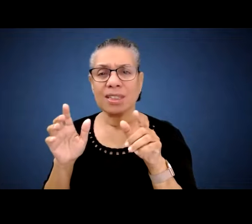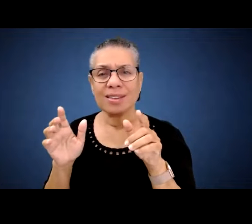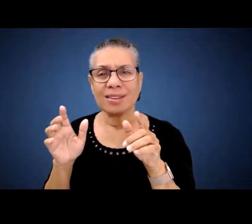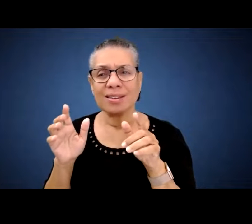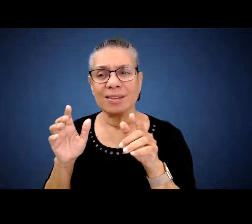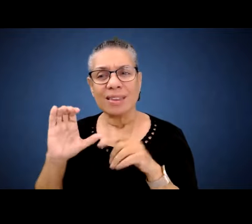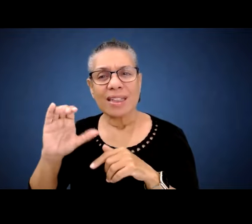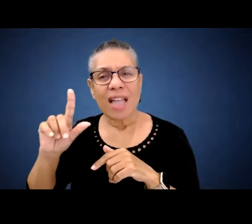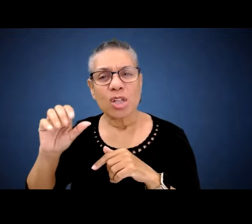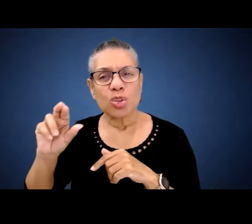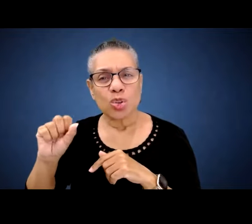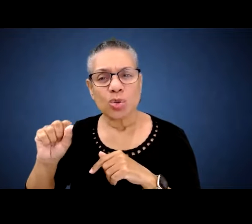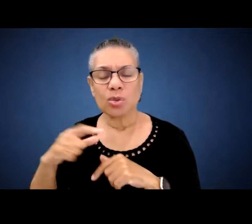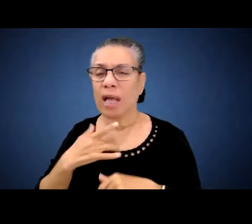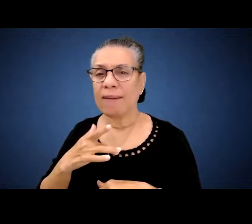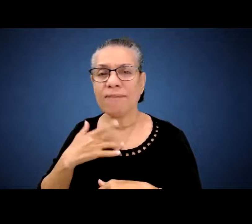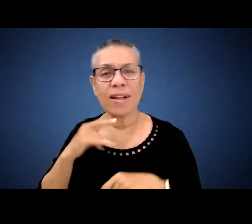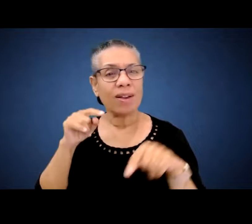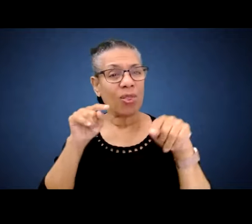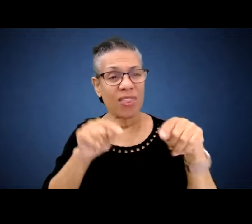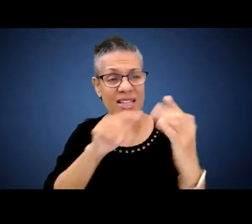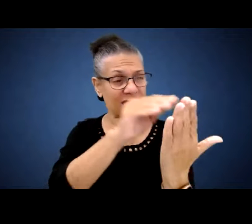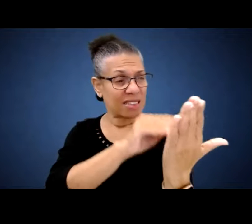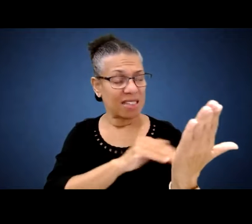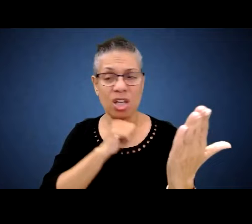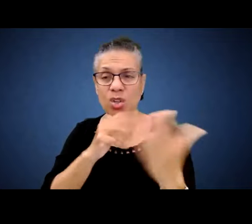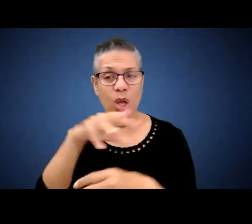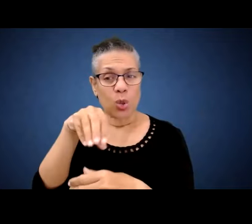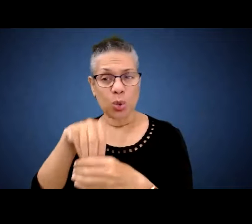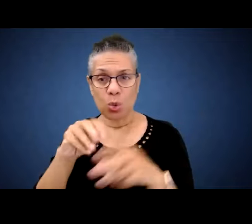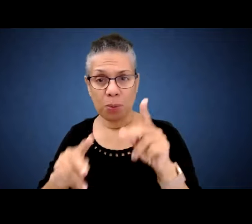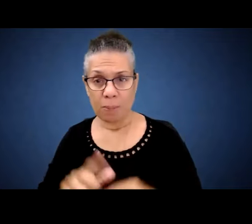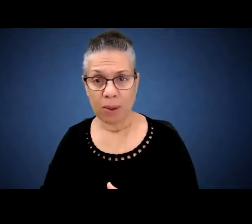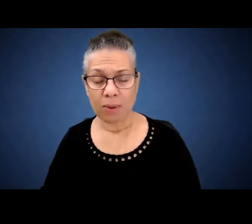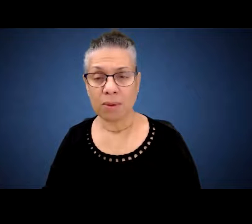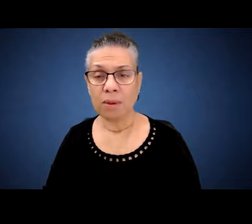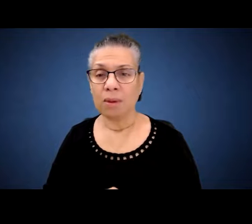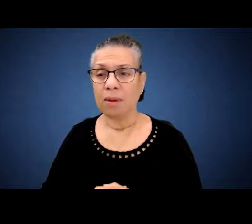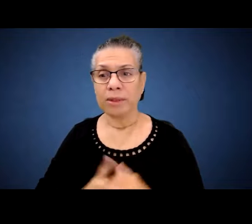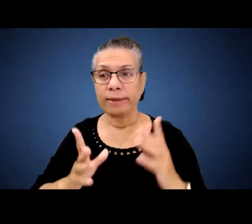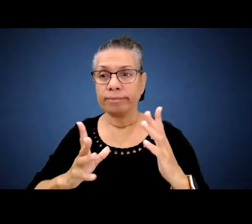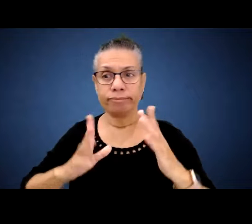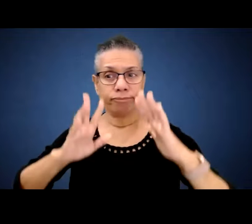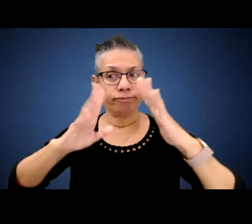I'm just feel like this doesn't include them. And that's people of, you know, all colors.